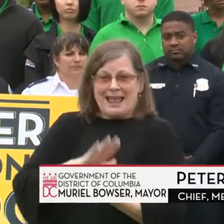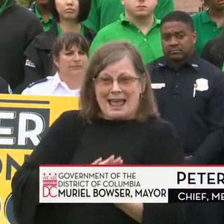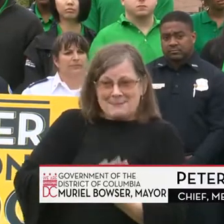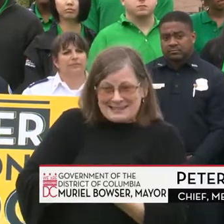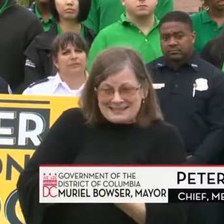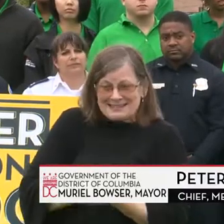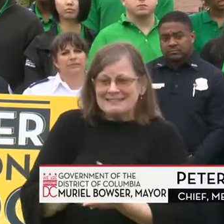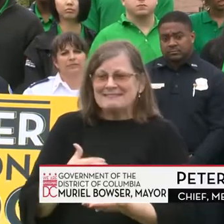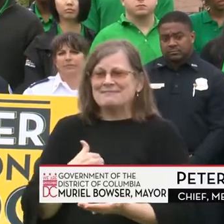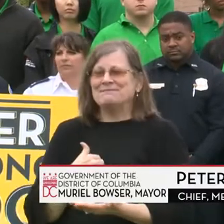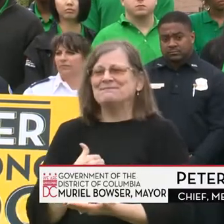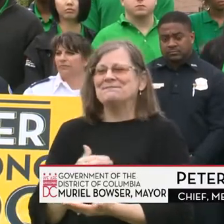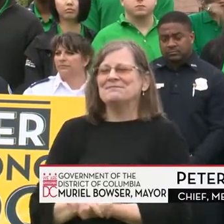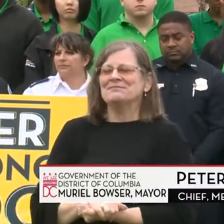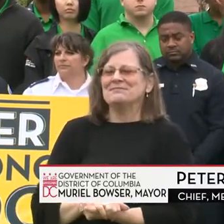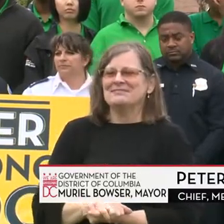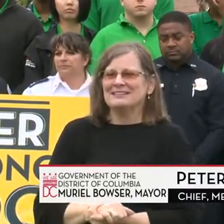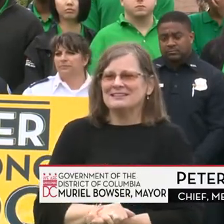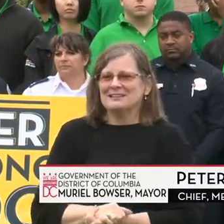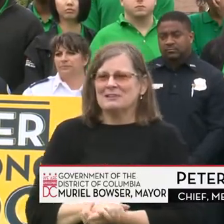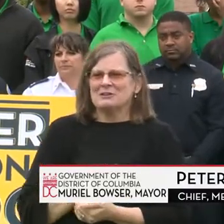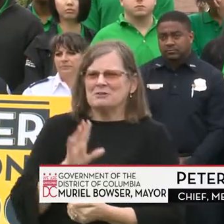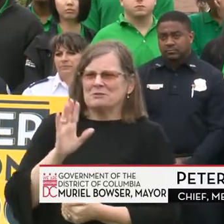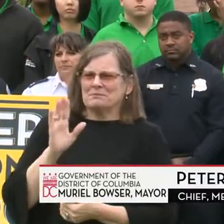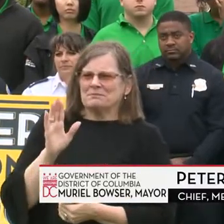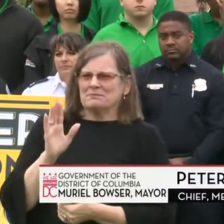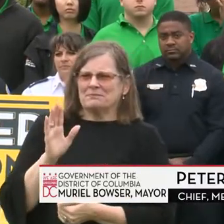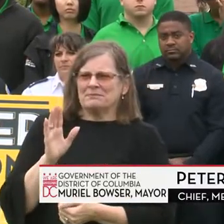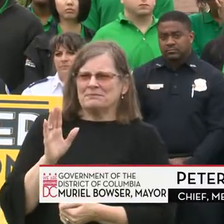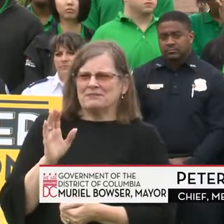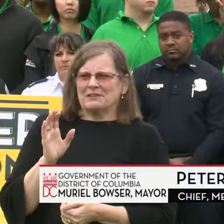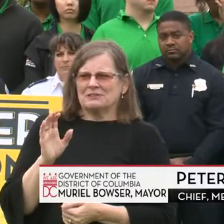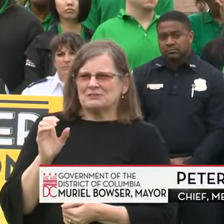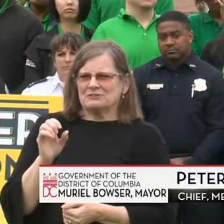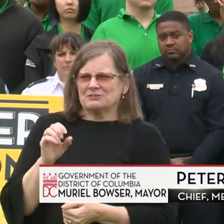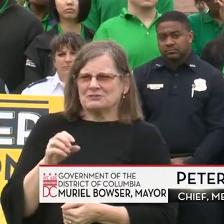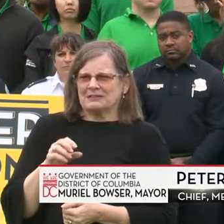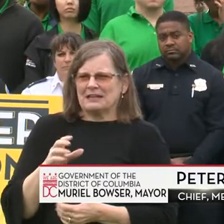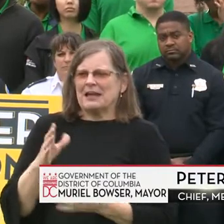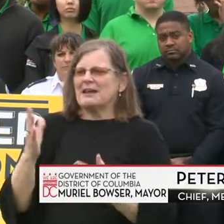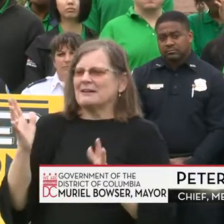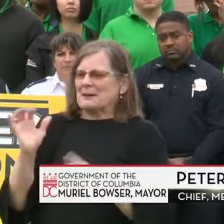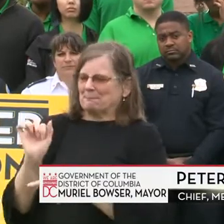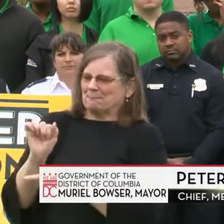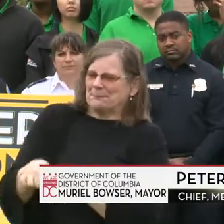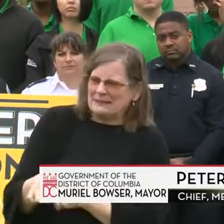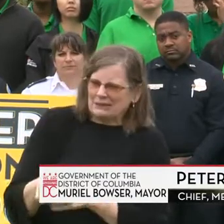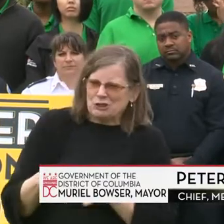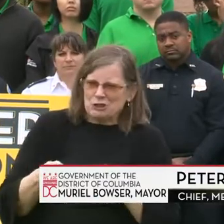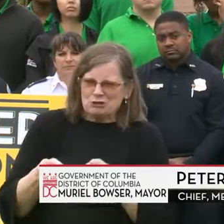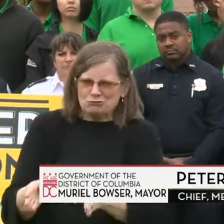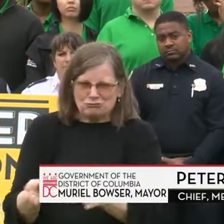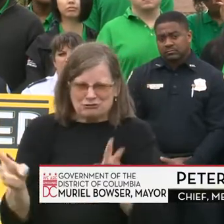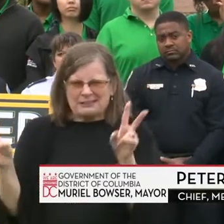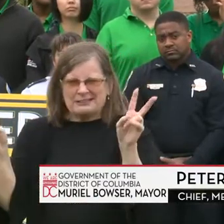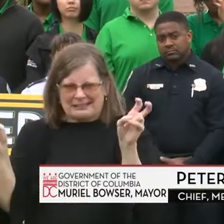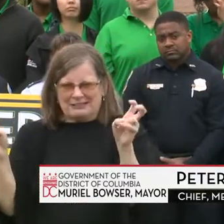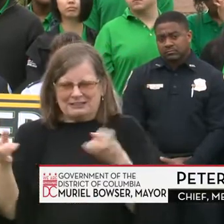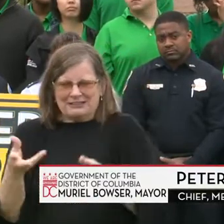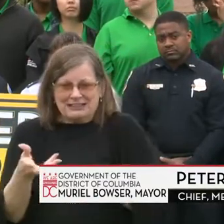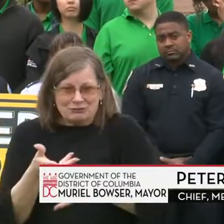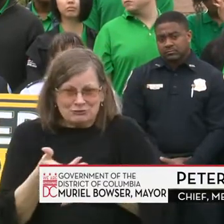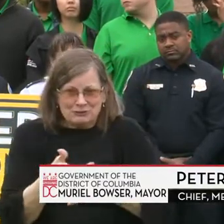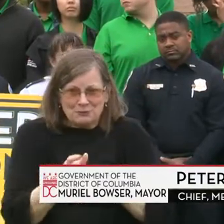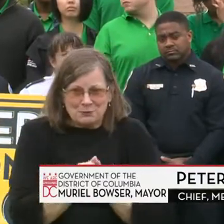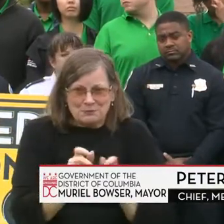we will also have our Beat the Street events across all of the districts in the city. The engagement and outreach efforts by our dedicated